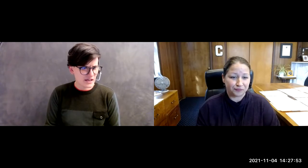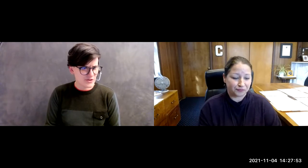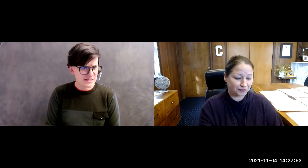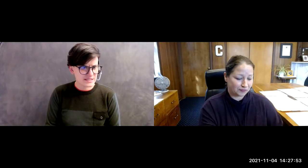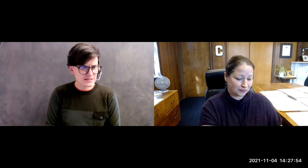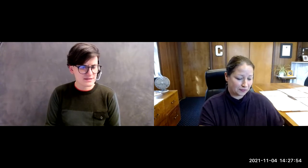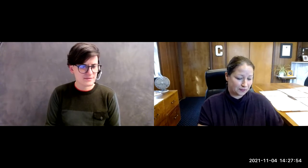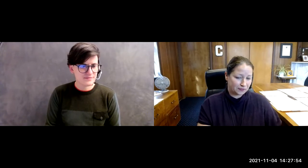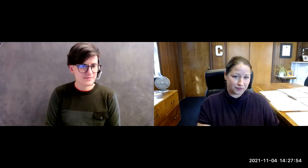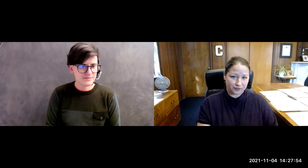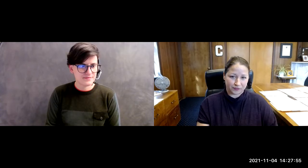Any other ideas?